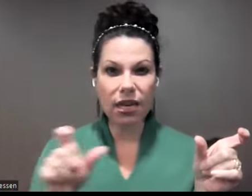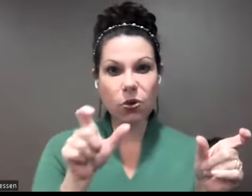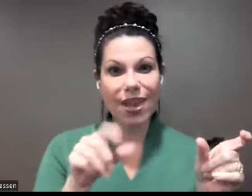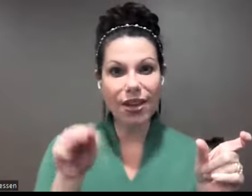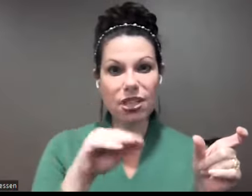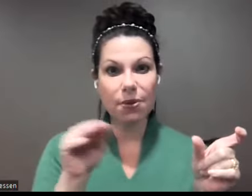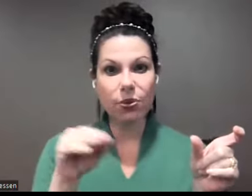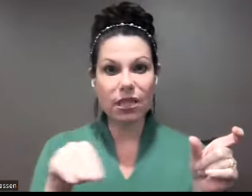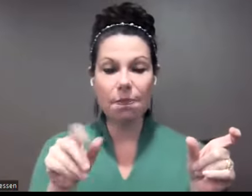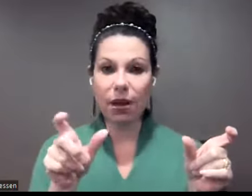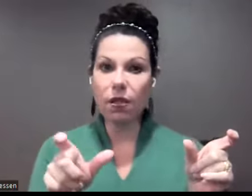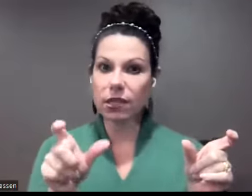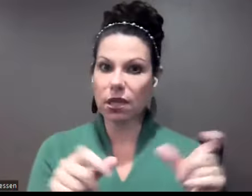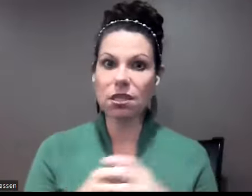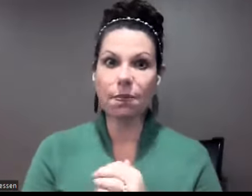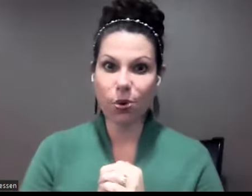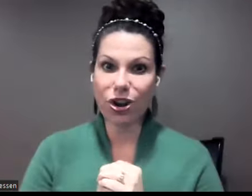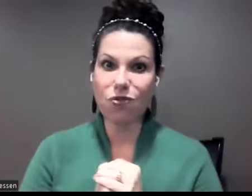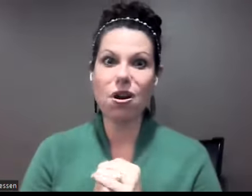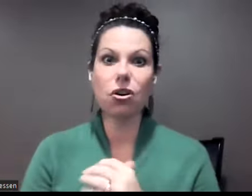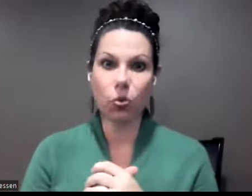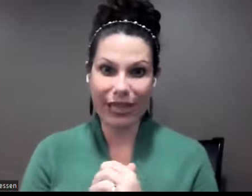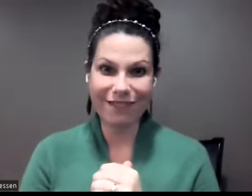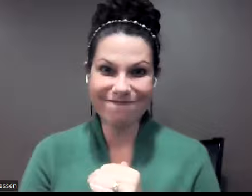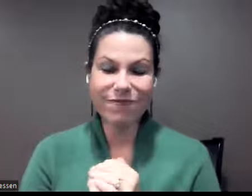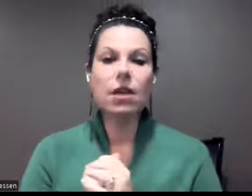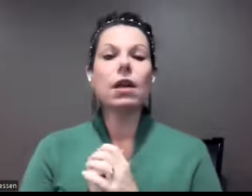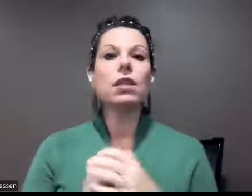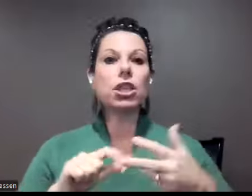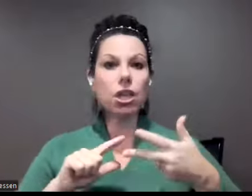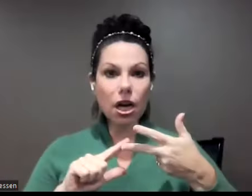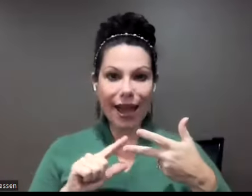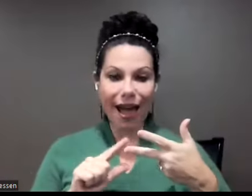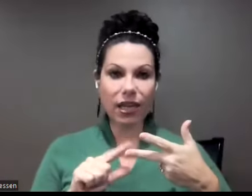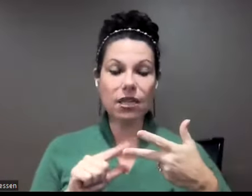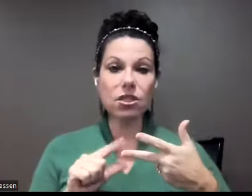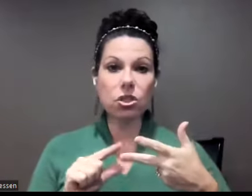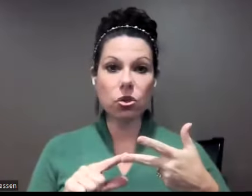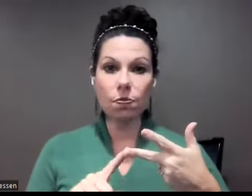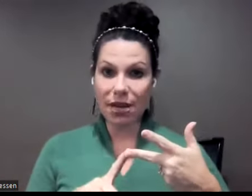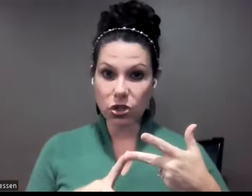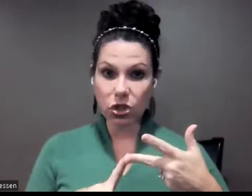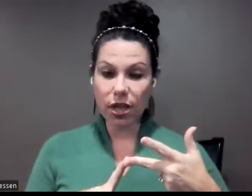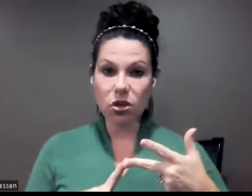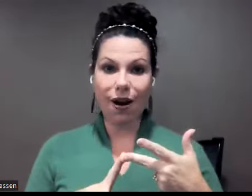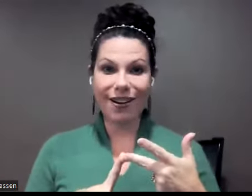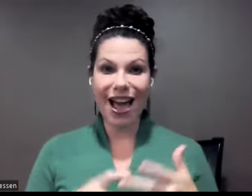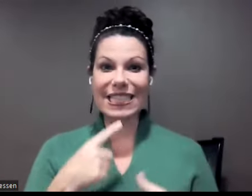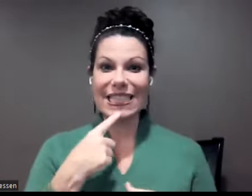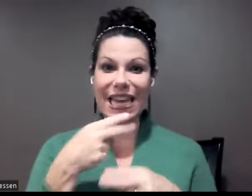if you catch some of those in the middle, it's going to support you greatly. The third hack is to make sure that you are not saying